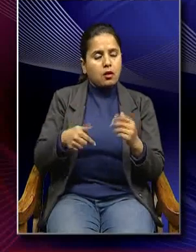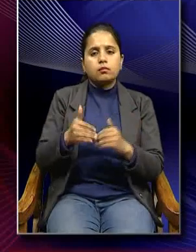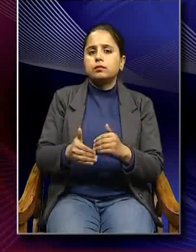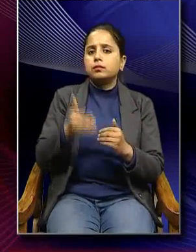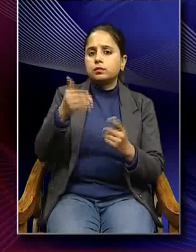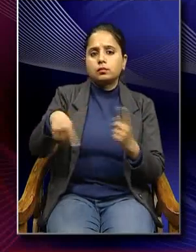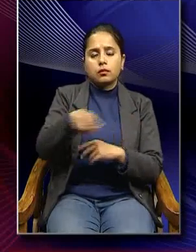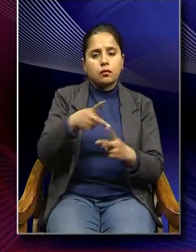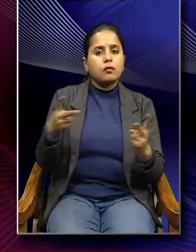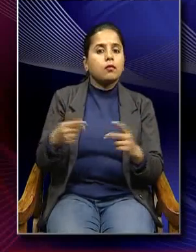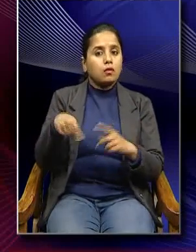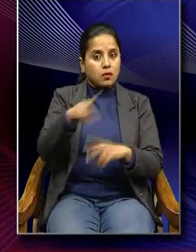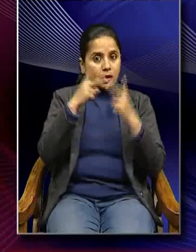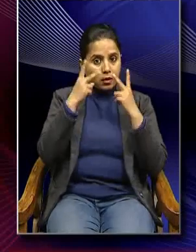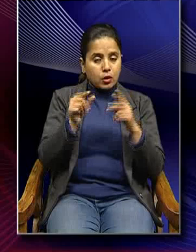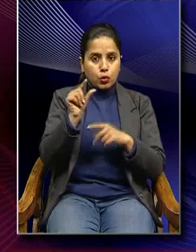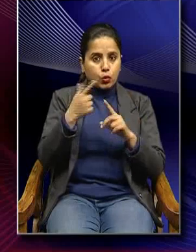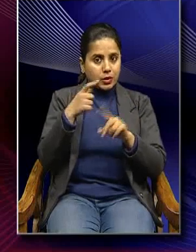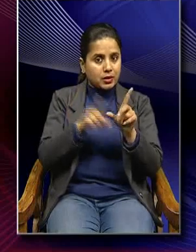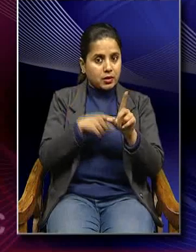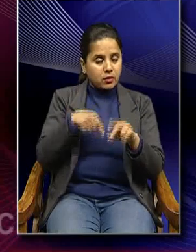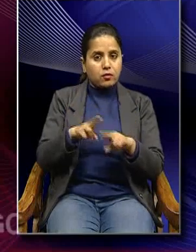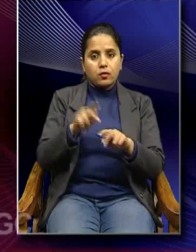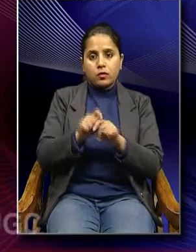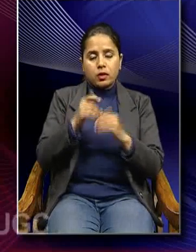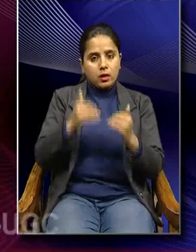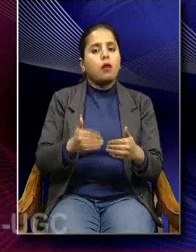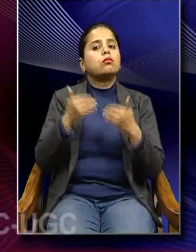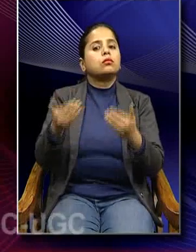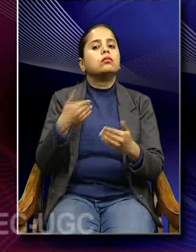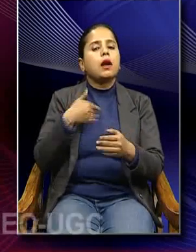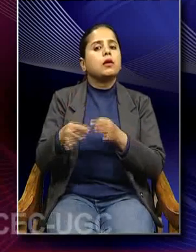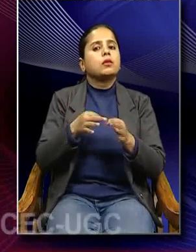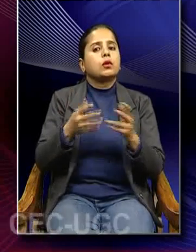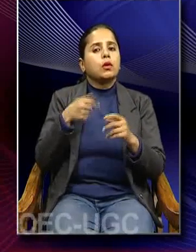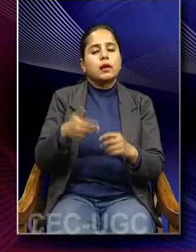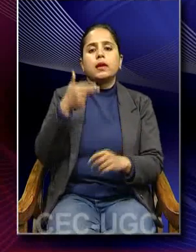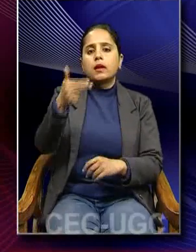to, after seeing the utility functions, we will now move on to what